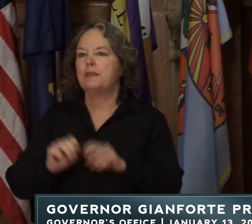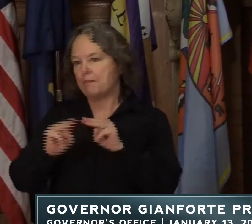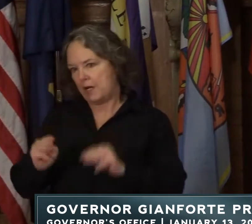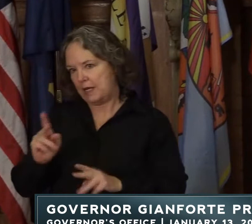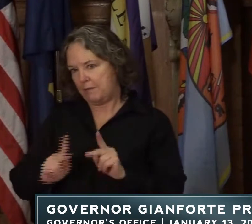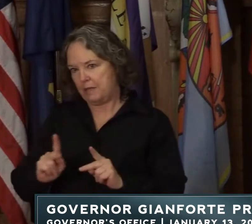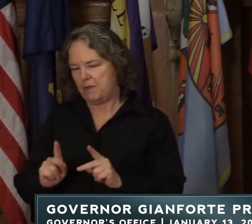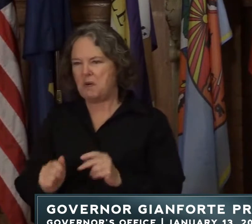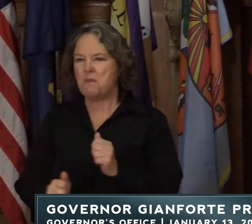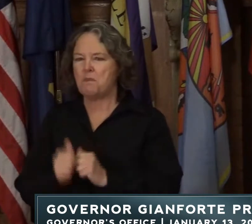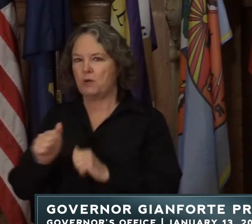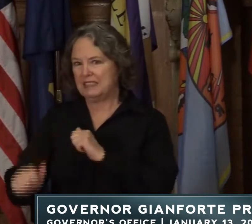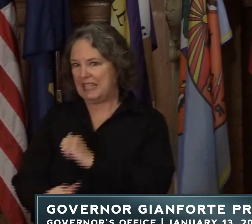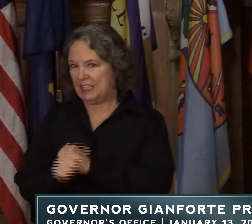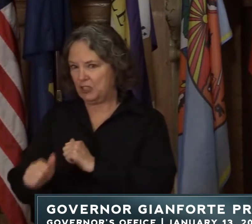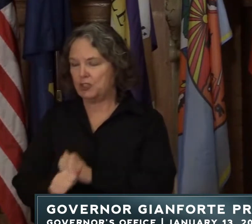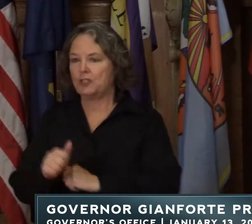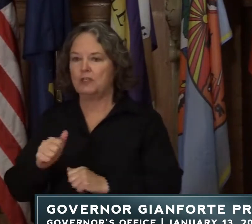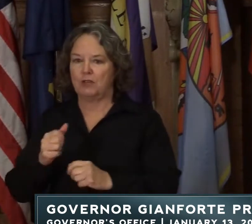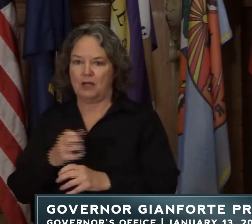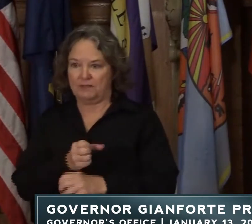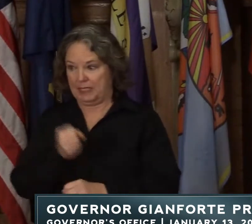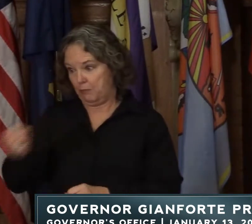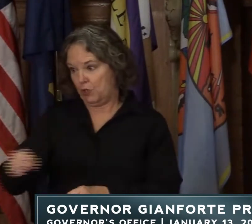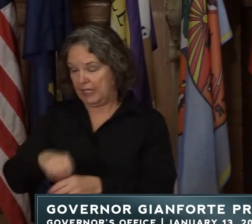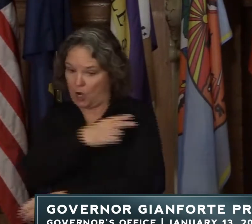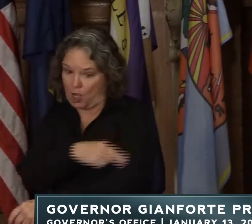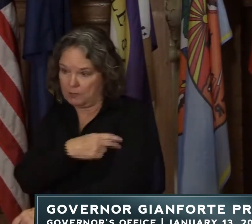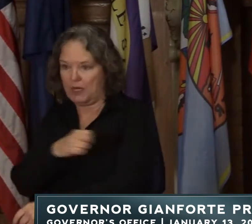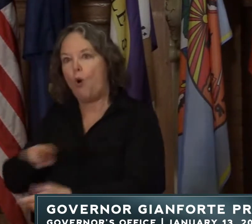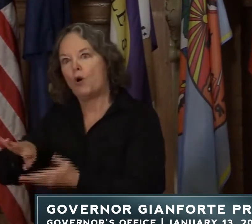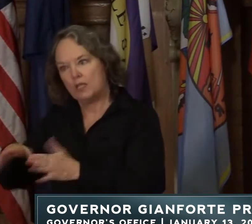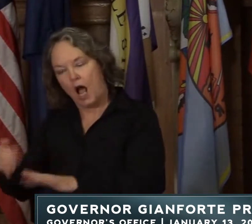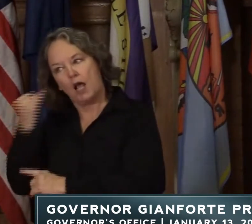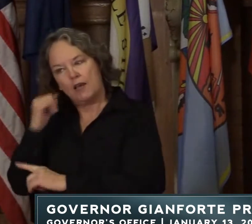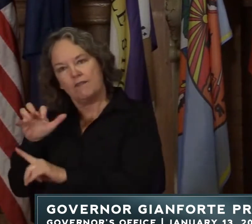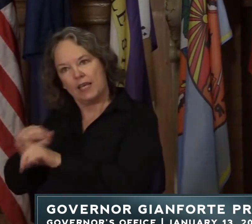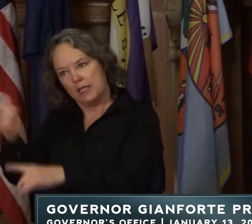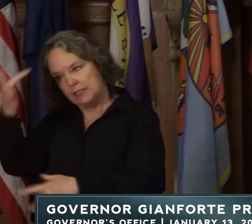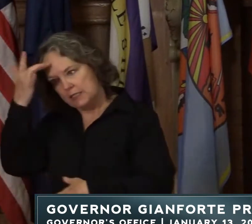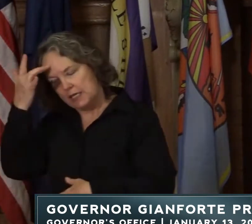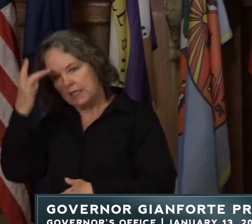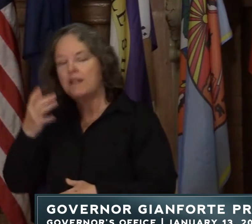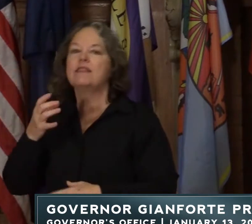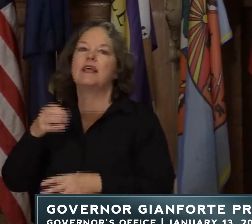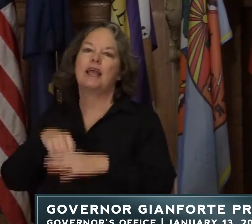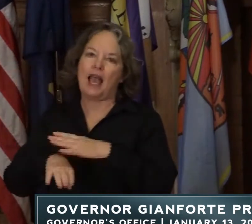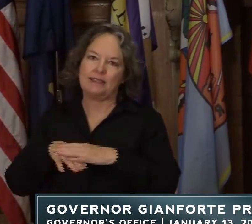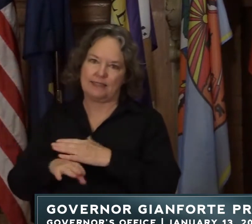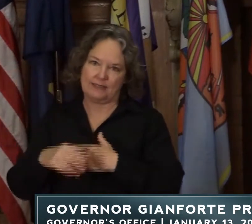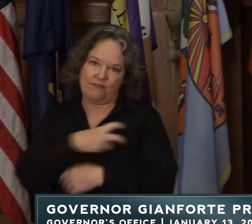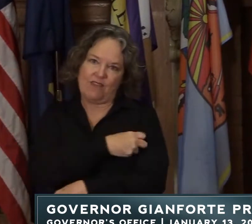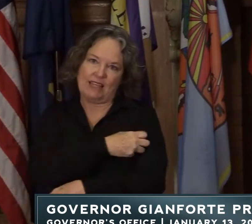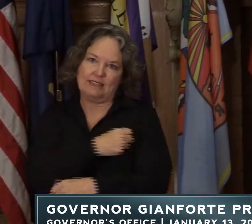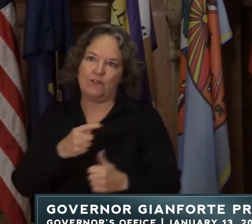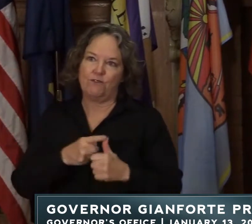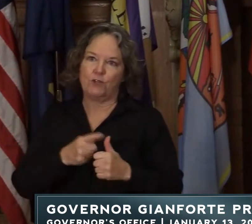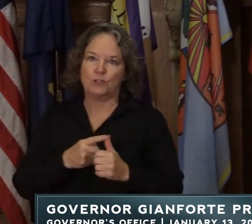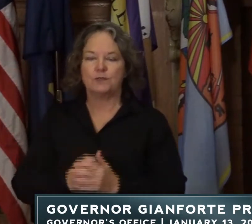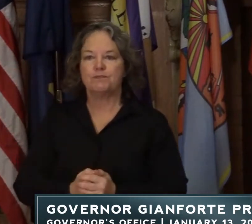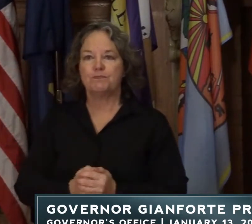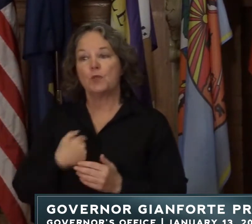or death related to the virus have access to the vaccines first. We are focusing our efforts on our